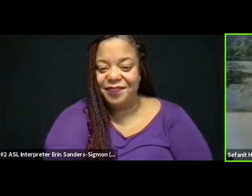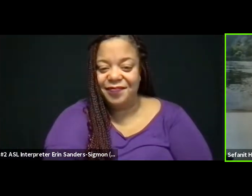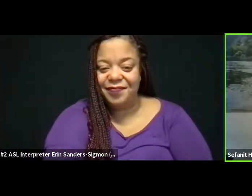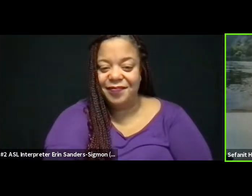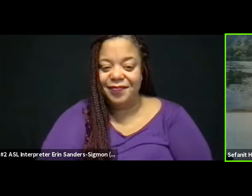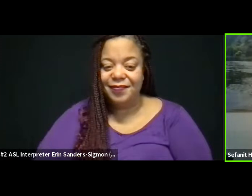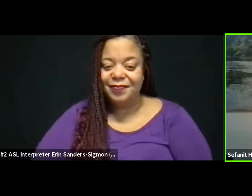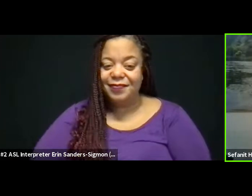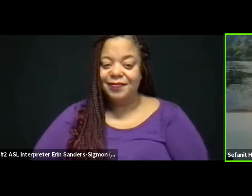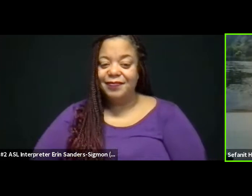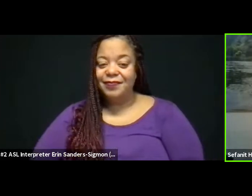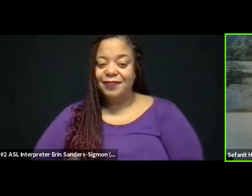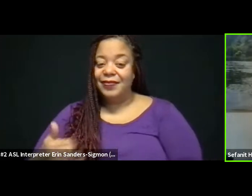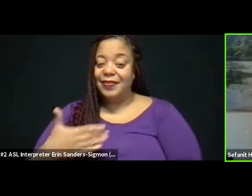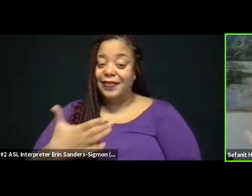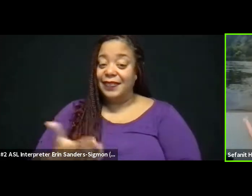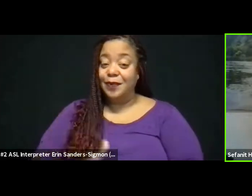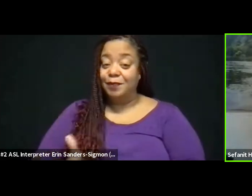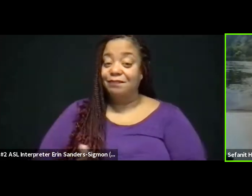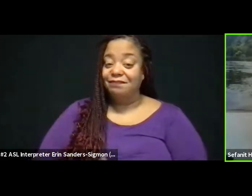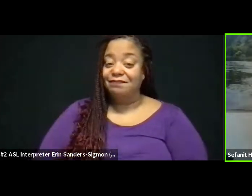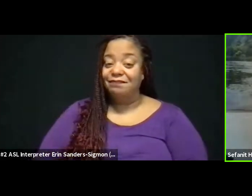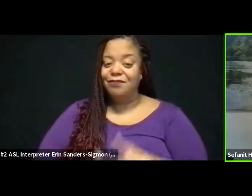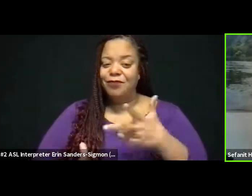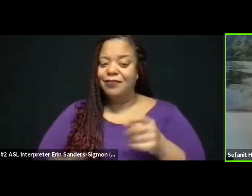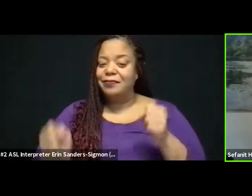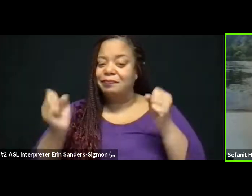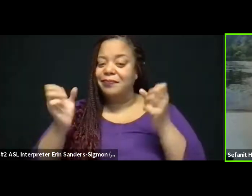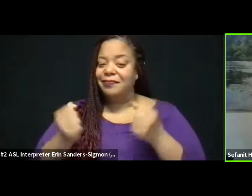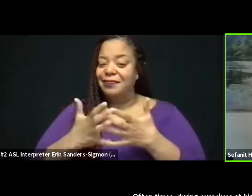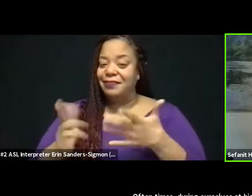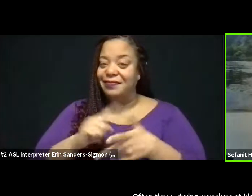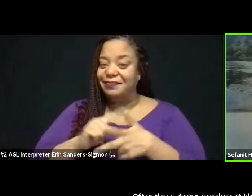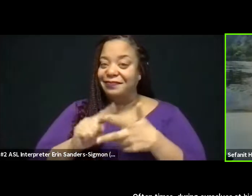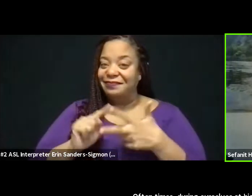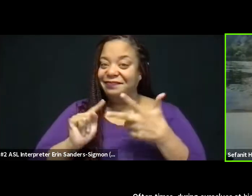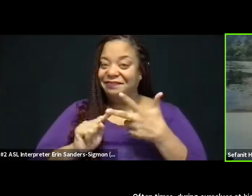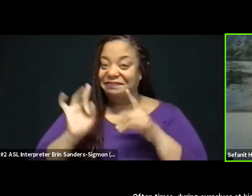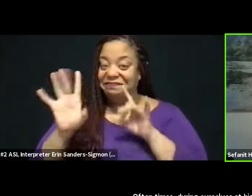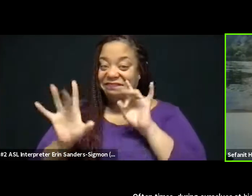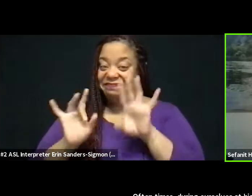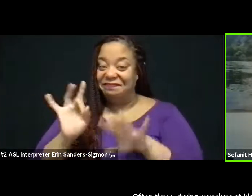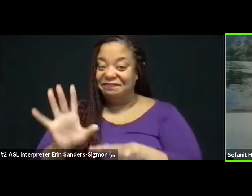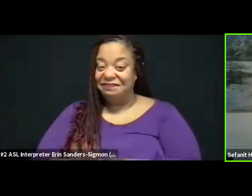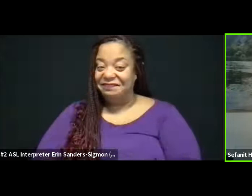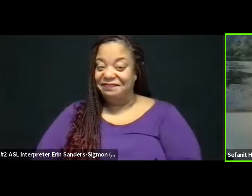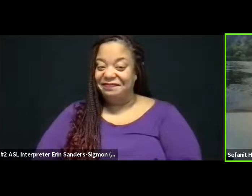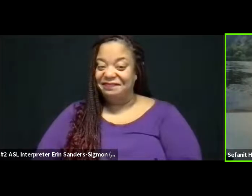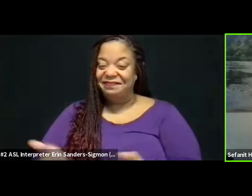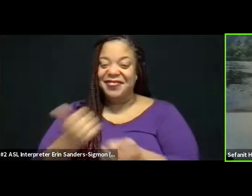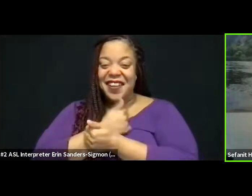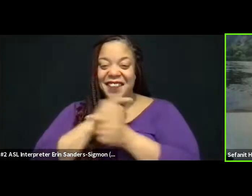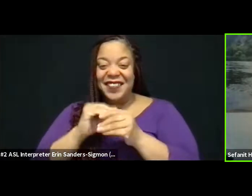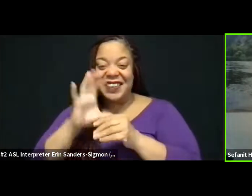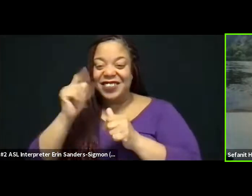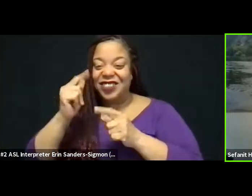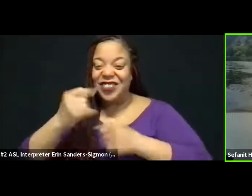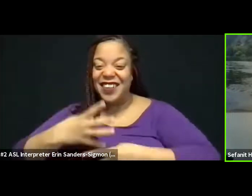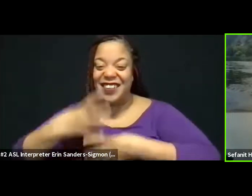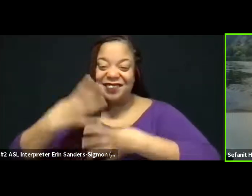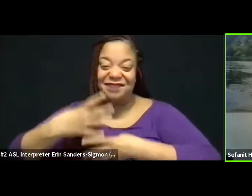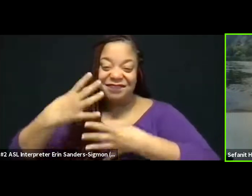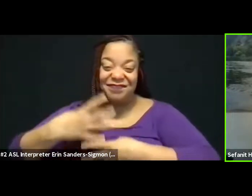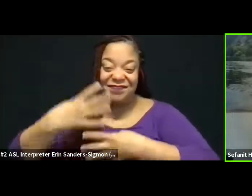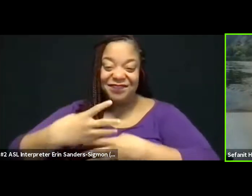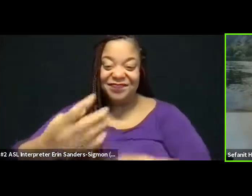evening. I know that there's been a lot of love that I've seen in the chat. And I also want to thank all of the people who helped